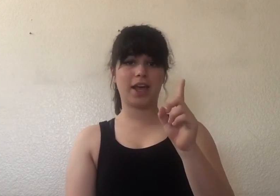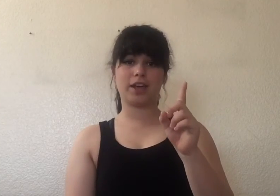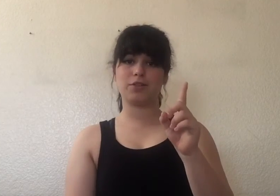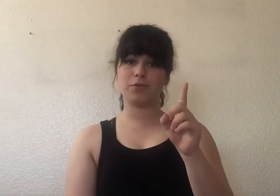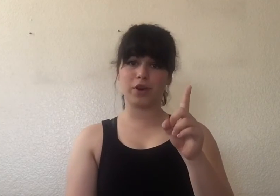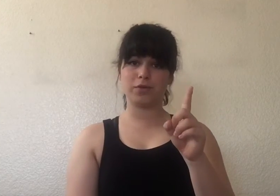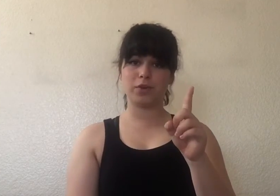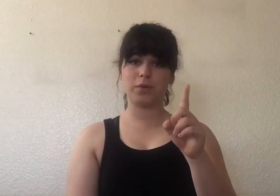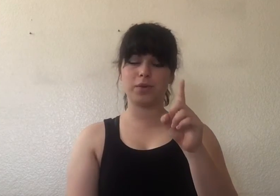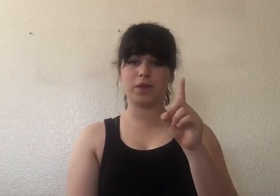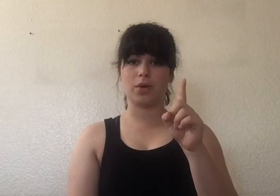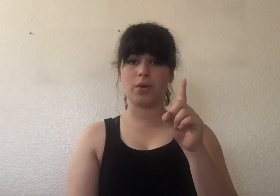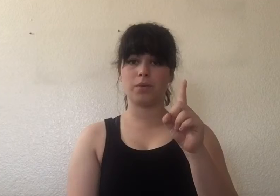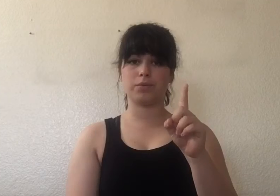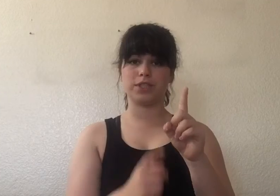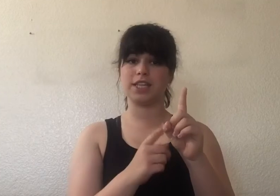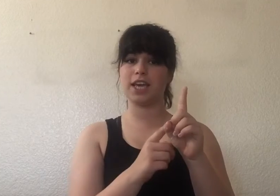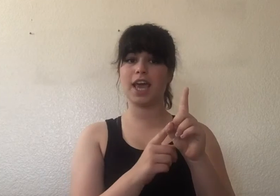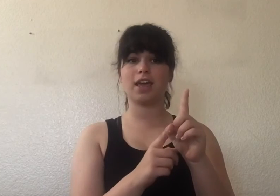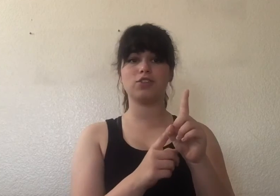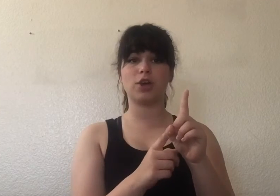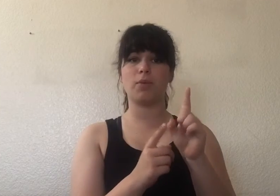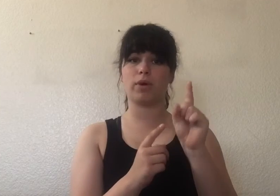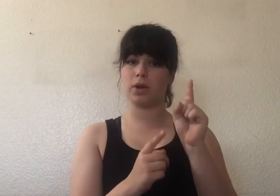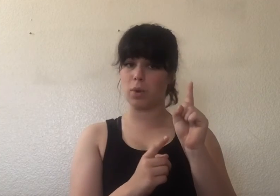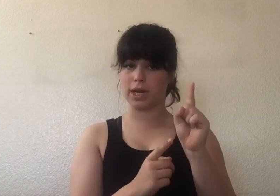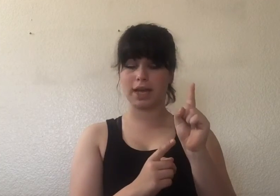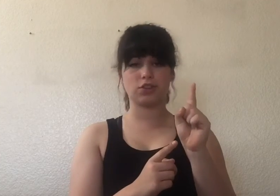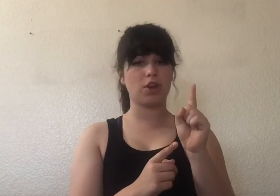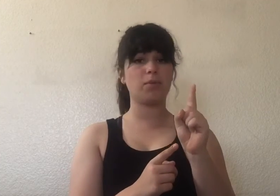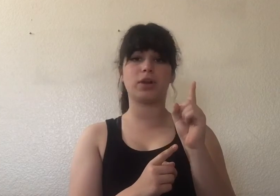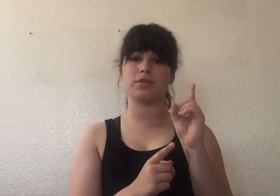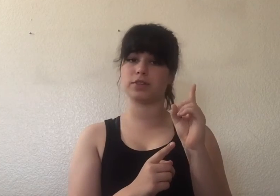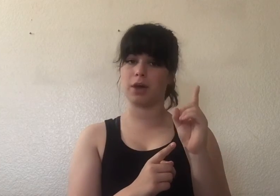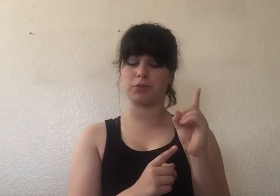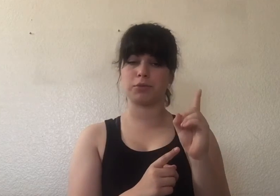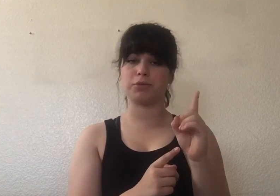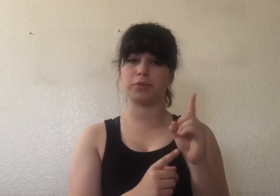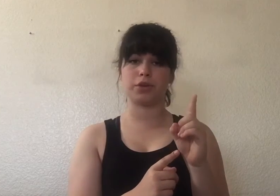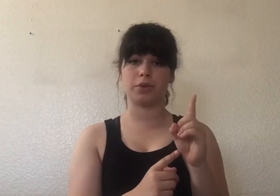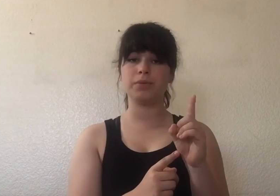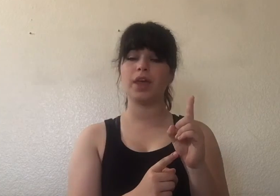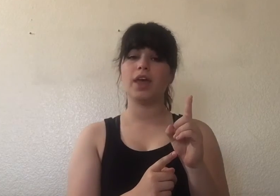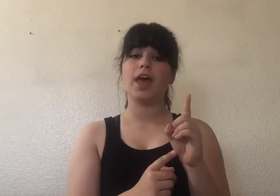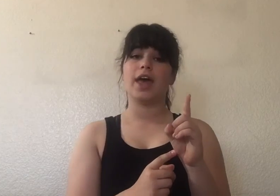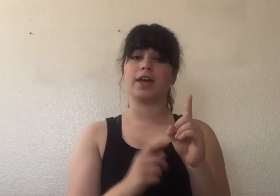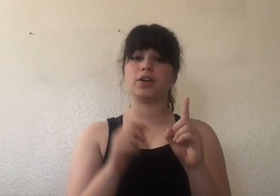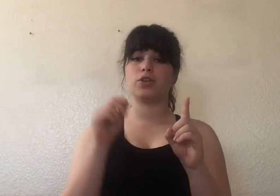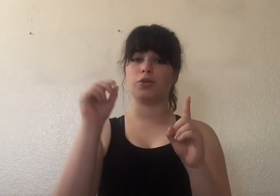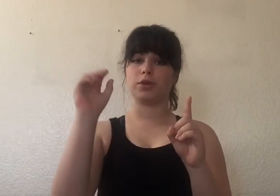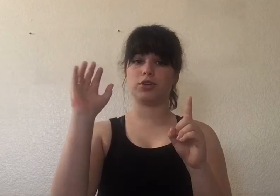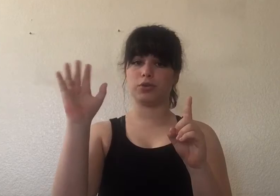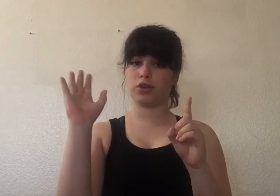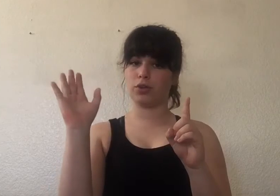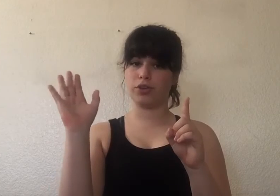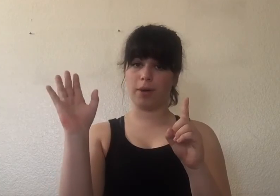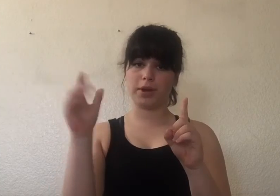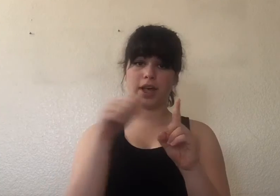hand in front of you with a D hand shape or a 1 hand shape, whatever's comfortable for you. And you'll be using your dominant hand